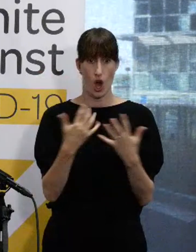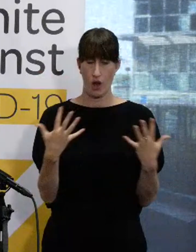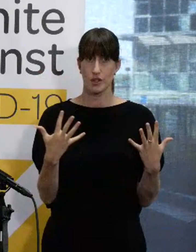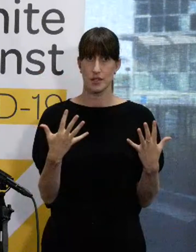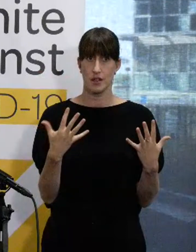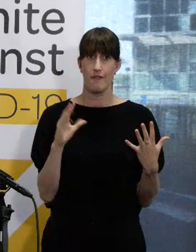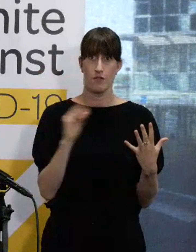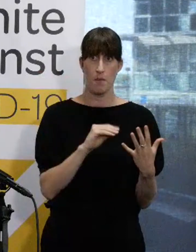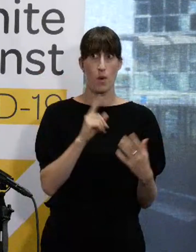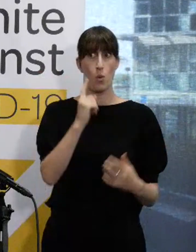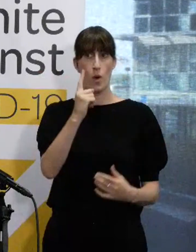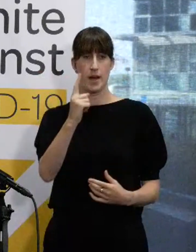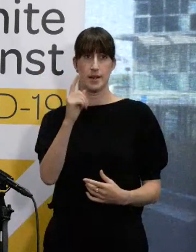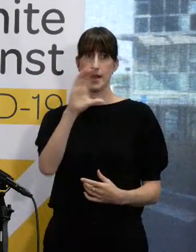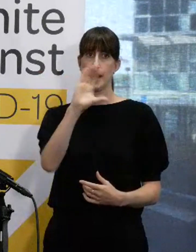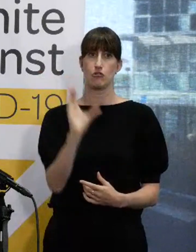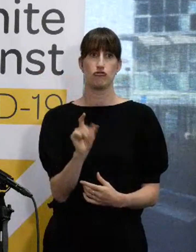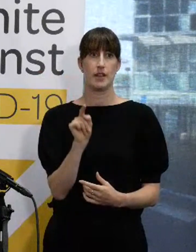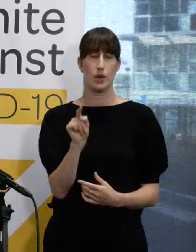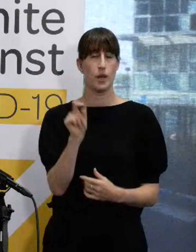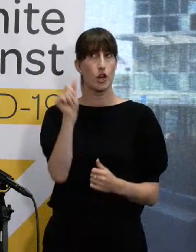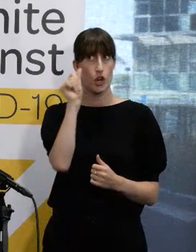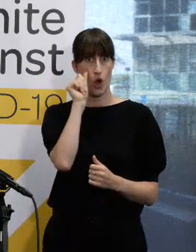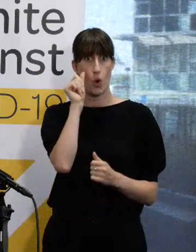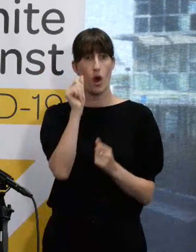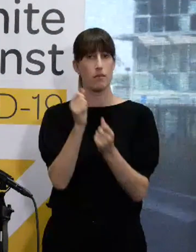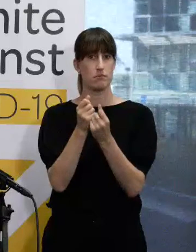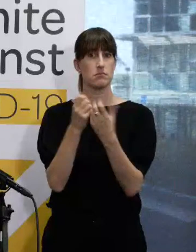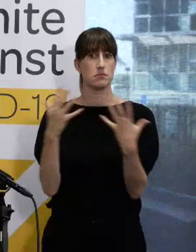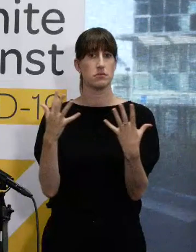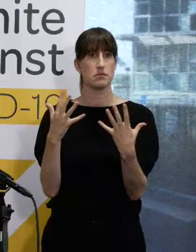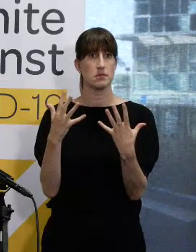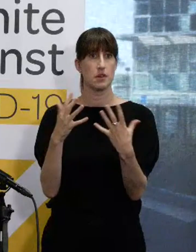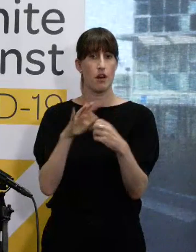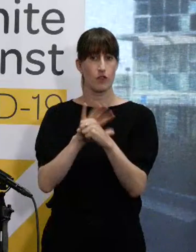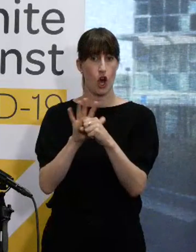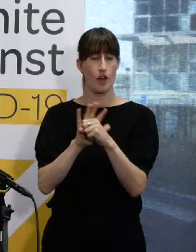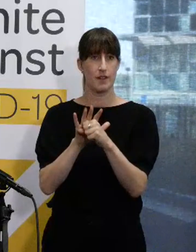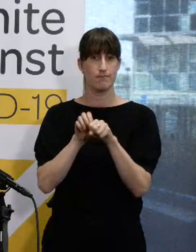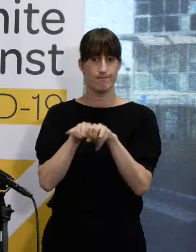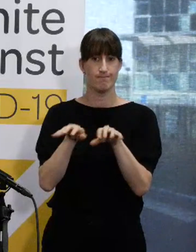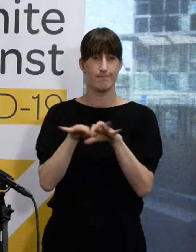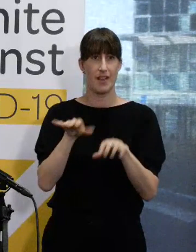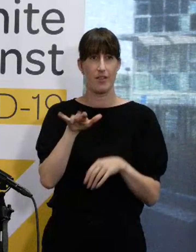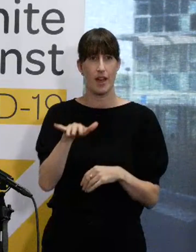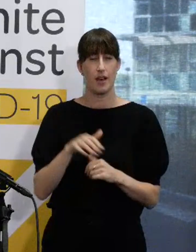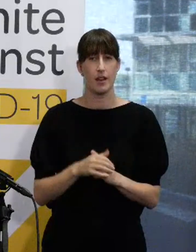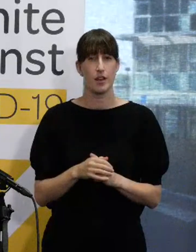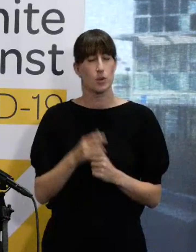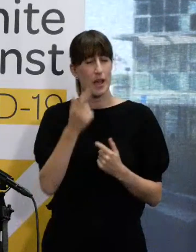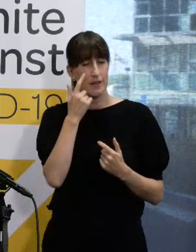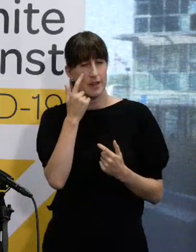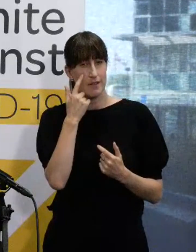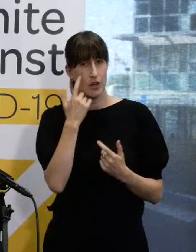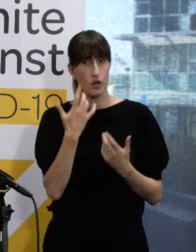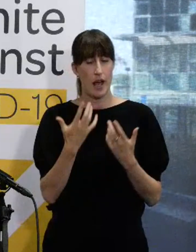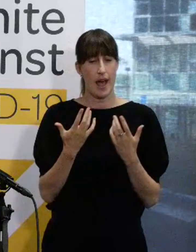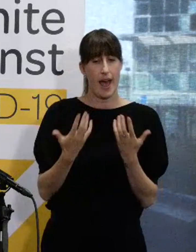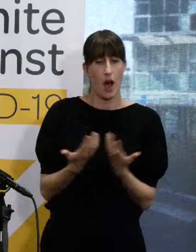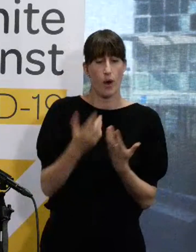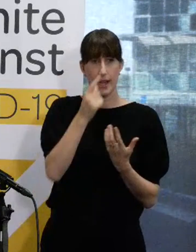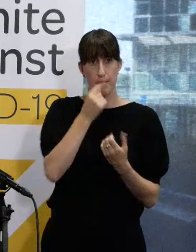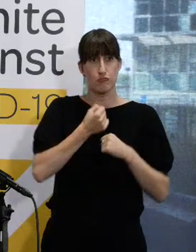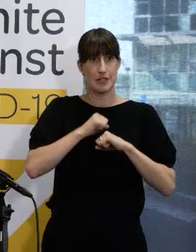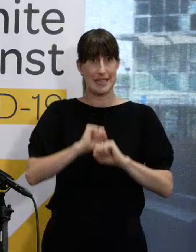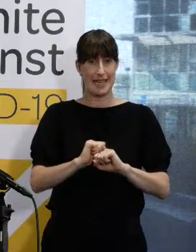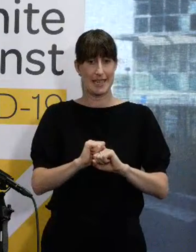from one country where we know there is a very significant outbreak. And so we need to look at what else we need to do to protect people travelling here, and